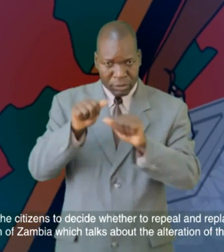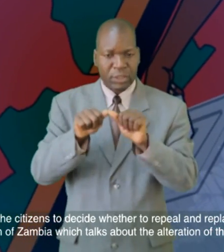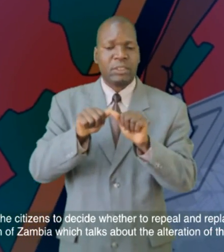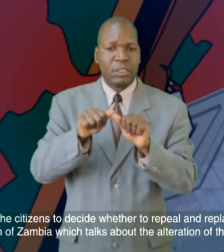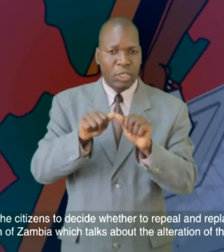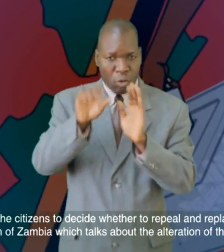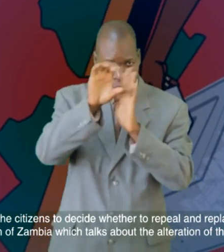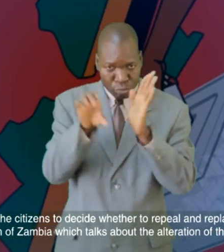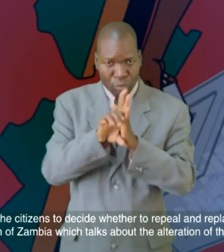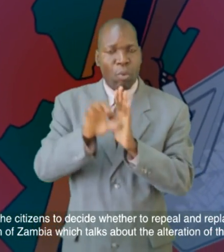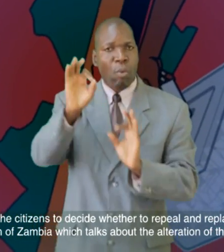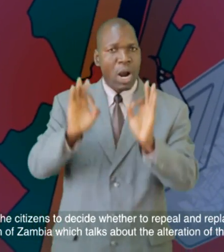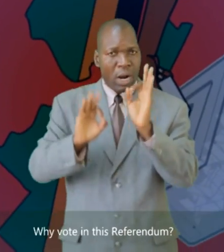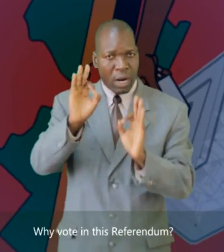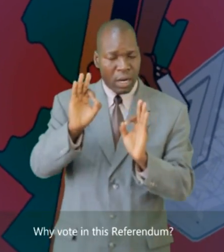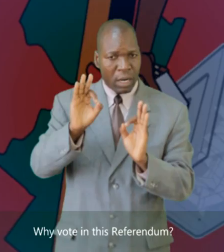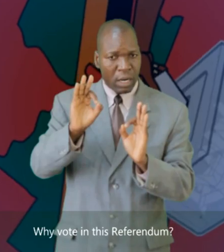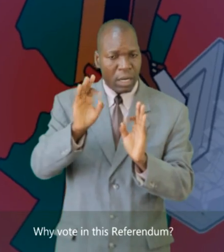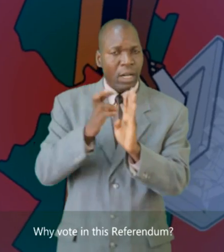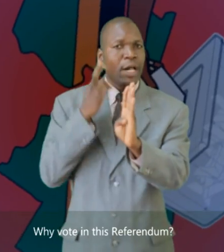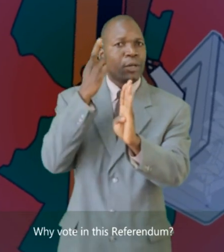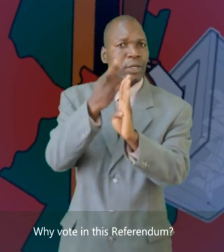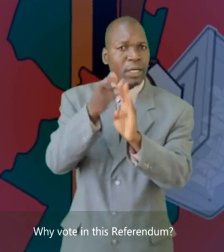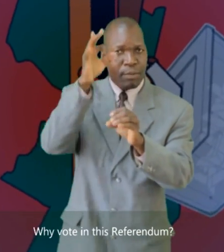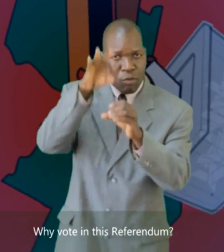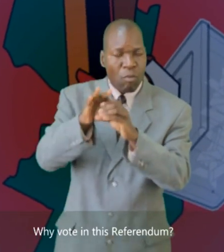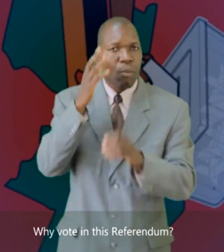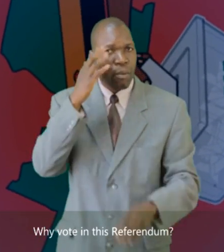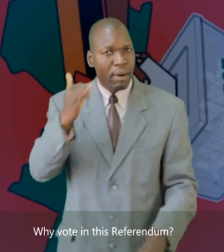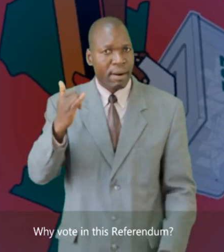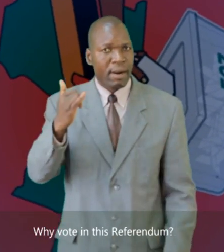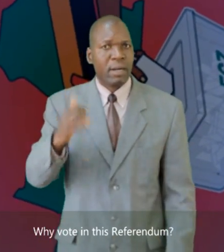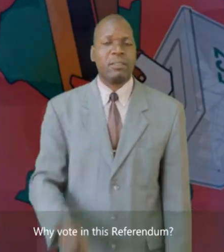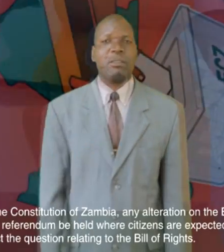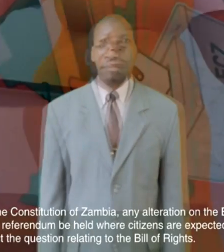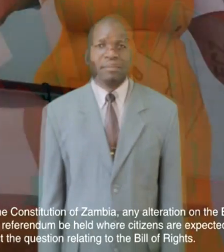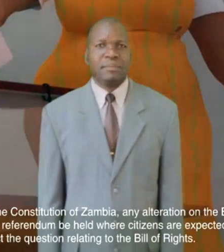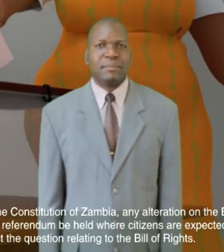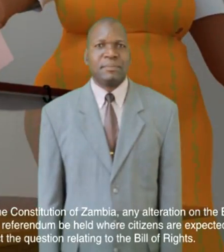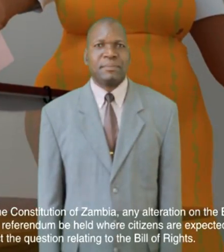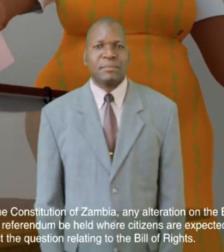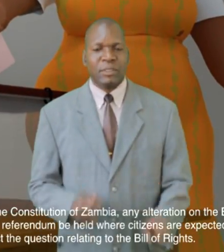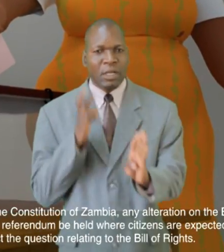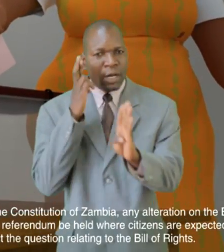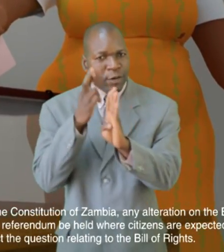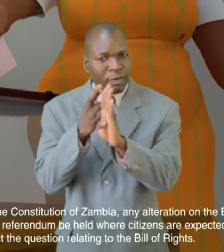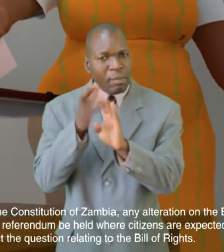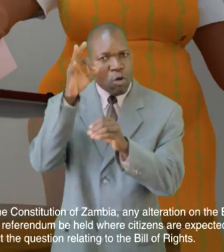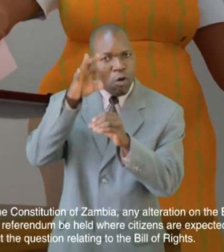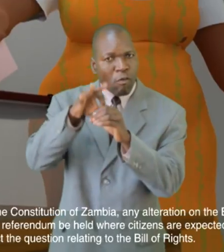of the Constitution. Why vote in this referendum? According to the Constitution of Zambia,